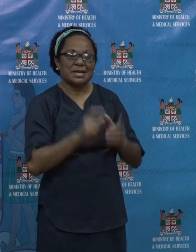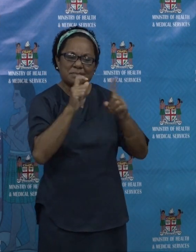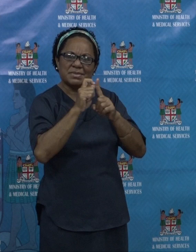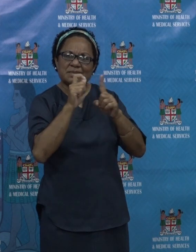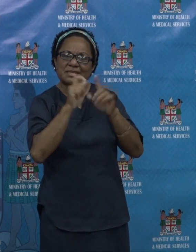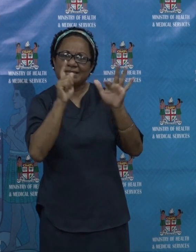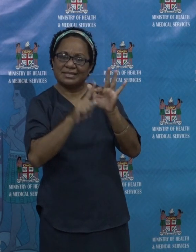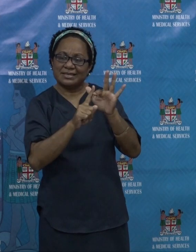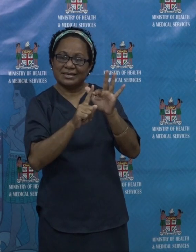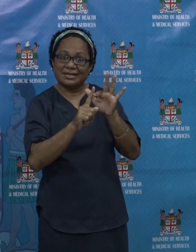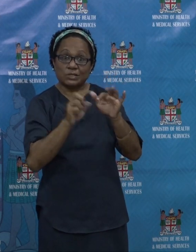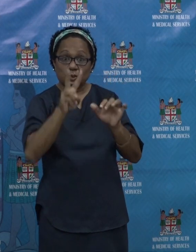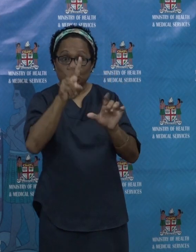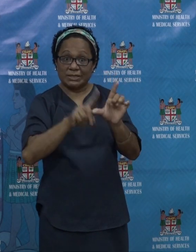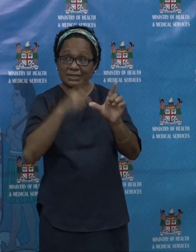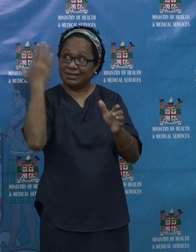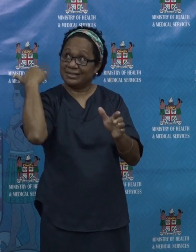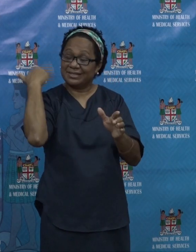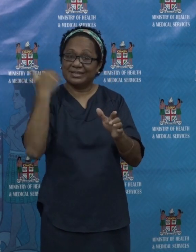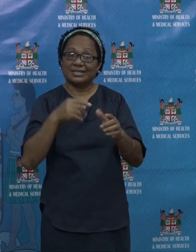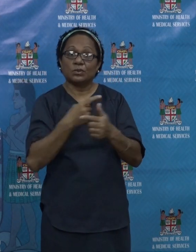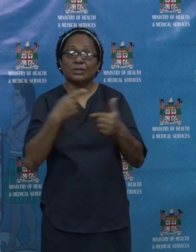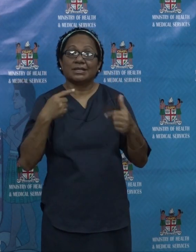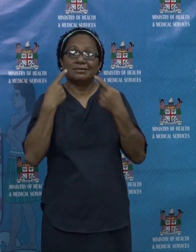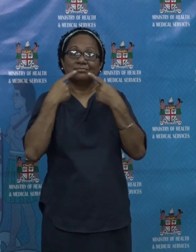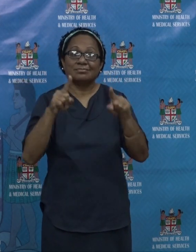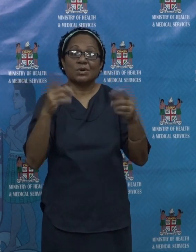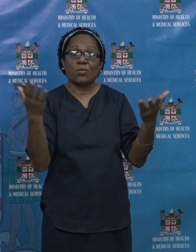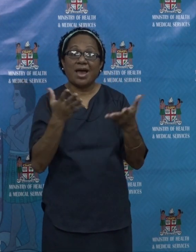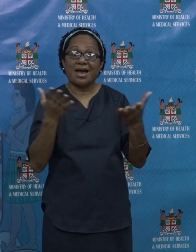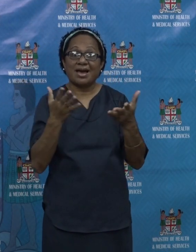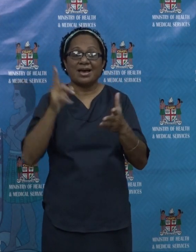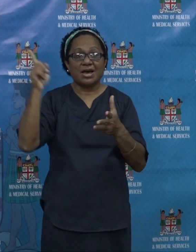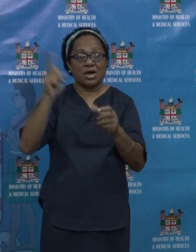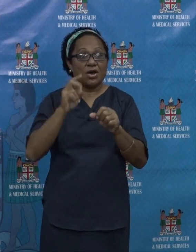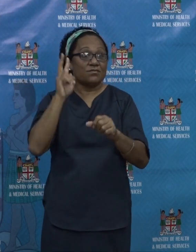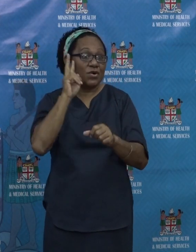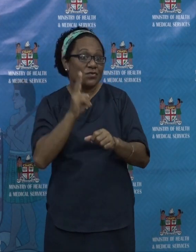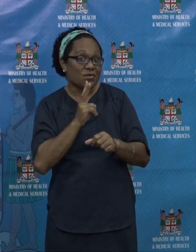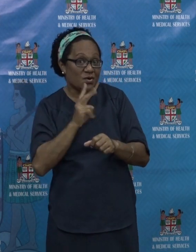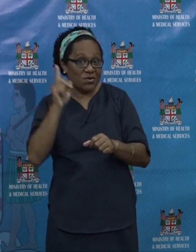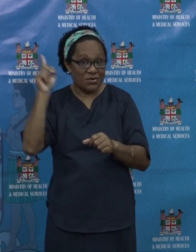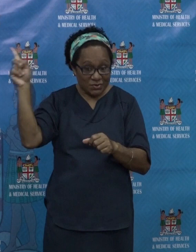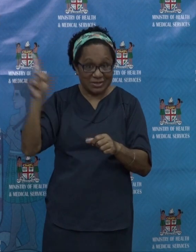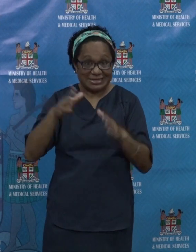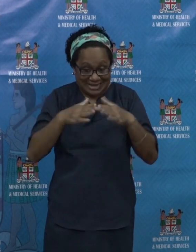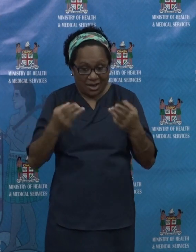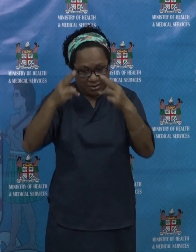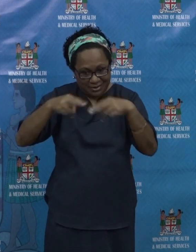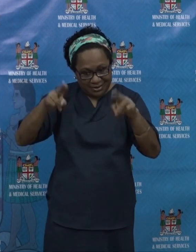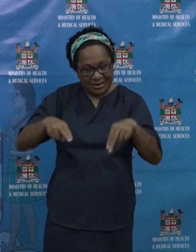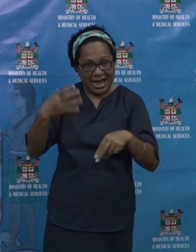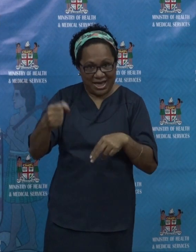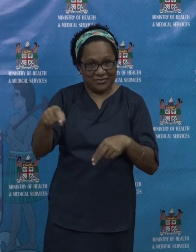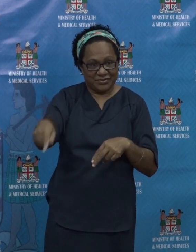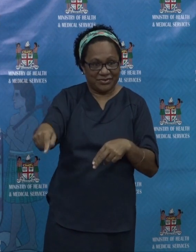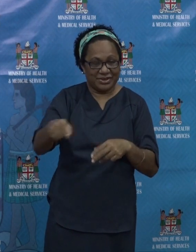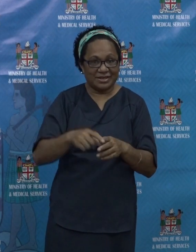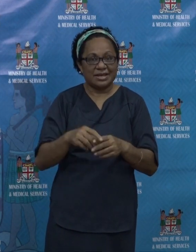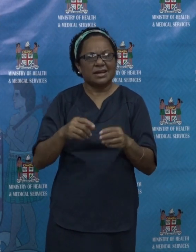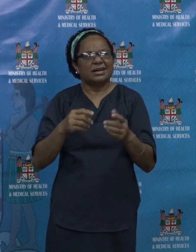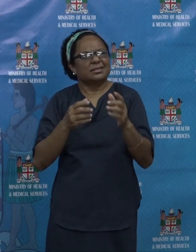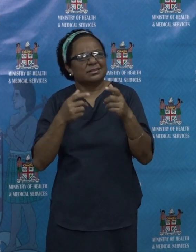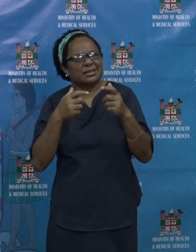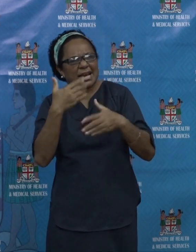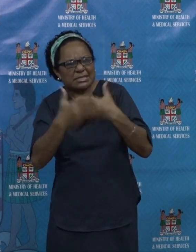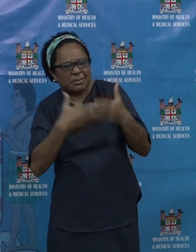2 days ago, we did a press conference in the Vodafone Arena, which is the site of the Ppe Health Hospital, to highlight some of the changes that